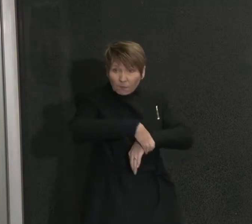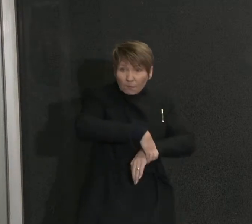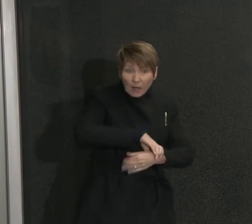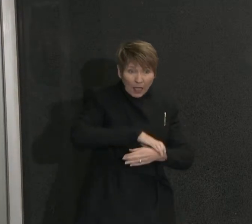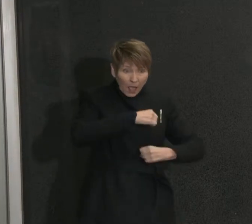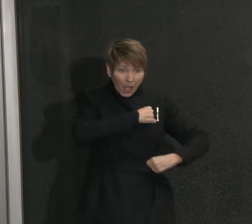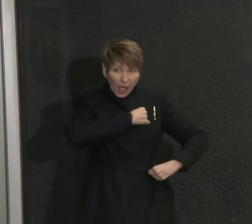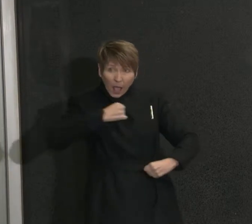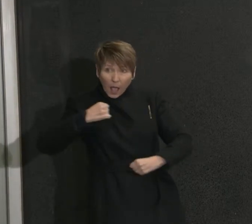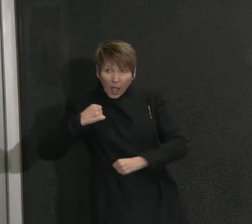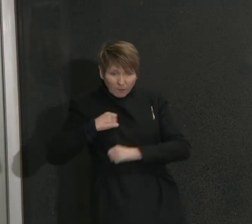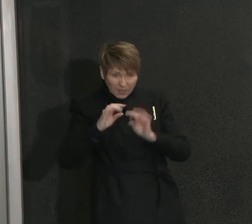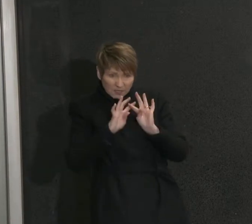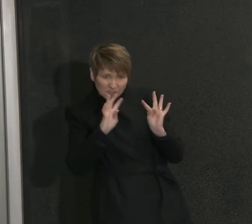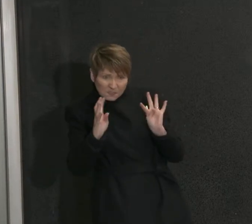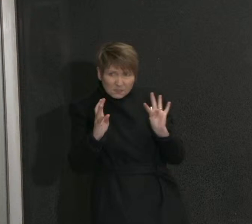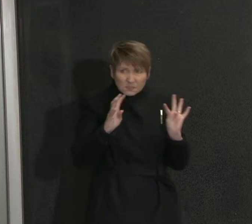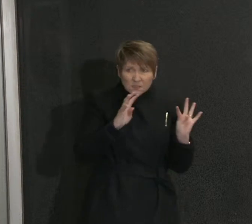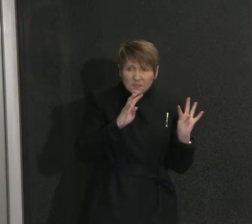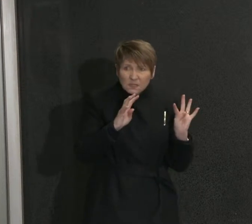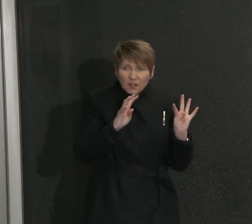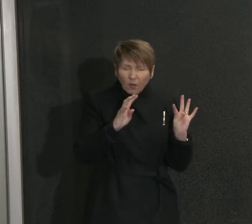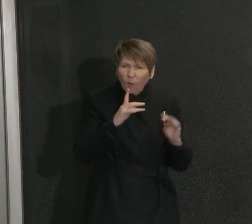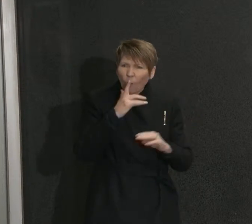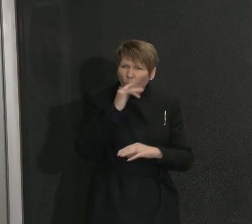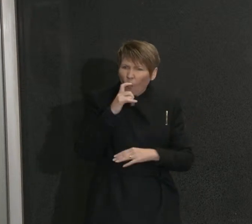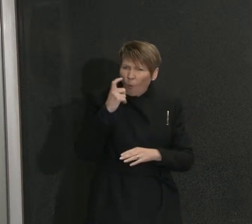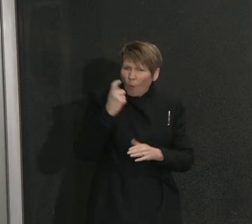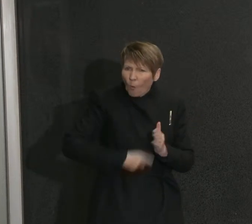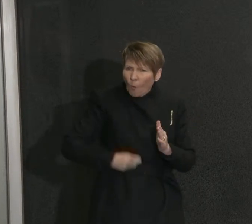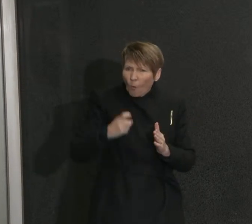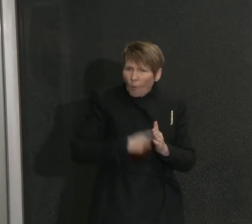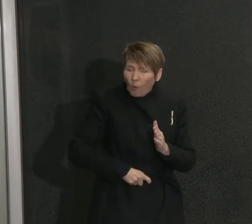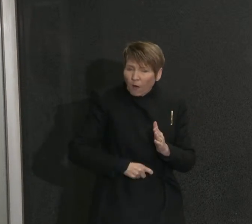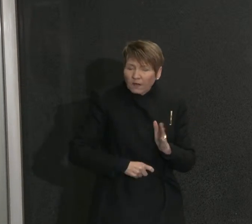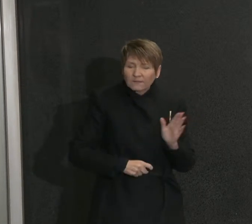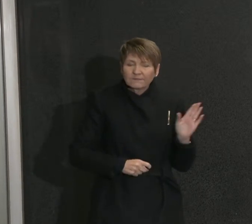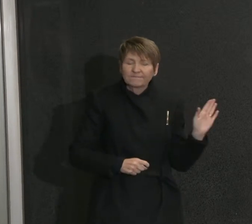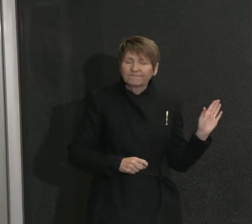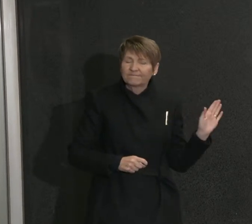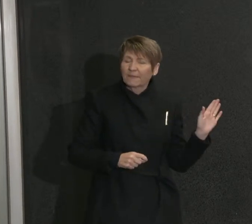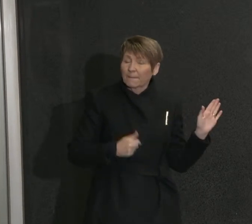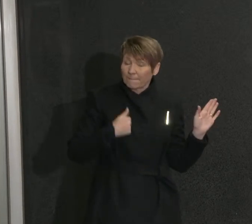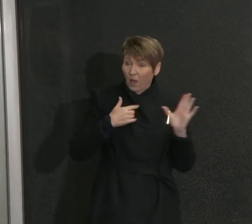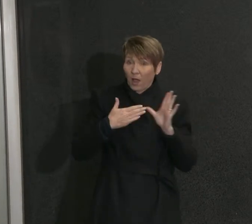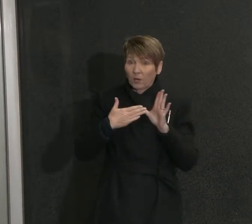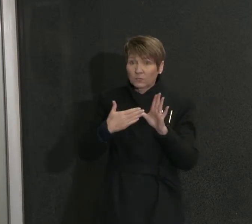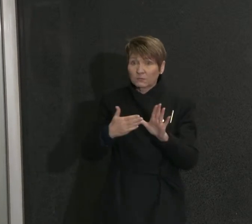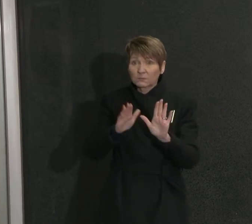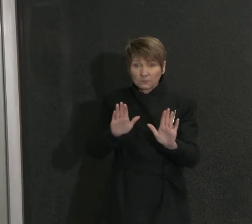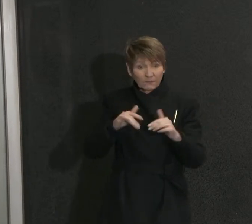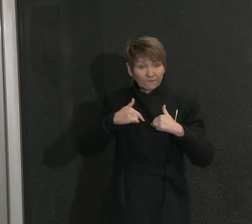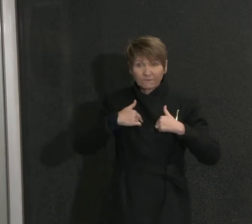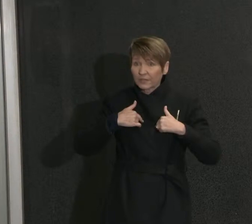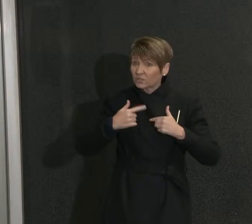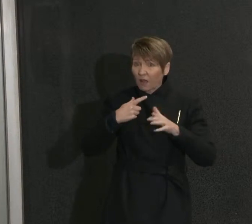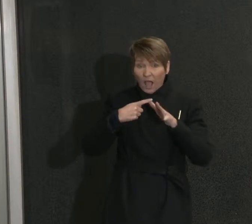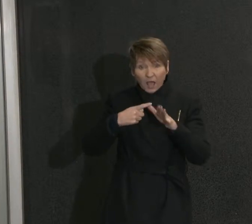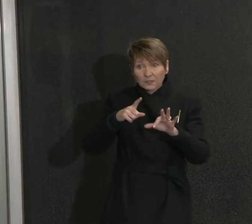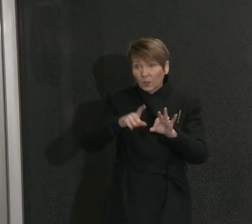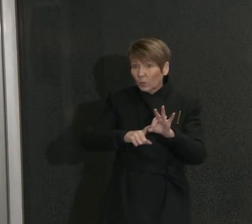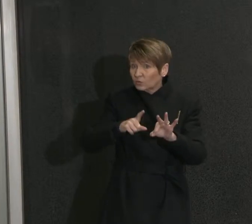again today. That intervention saved lives, and whether the Ombudsman agrees with me or not, I'm not too